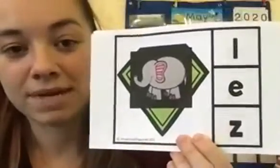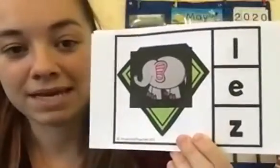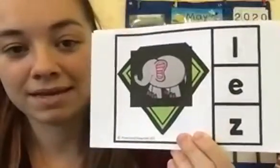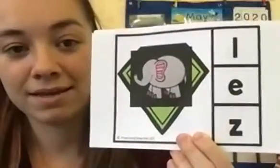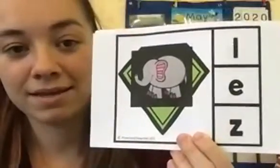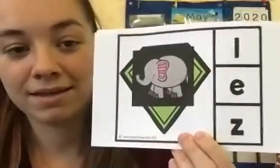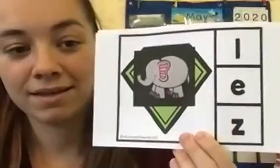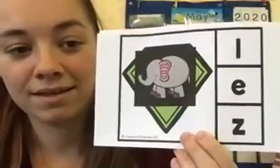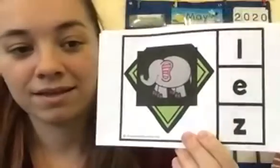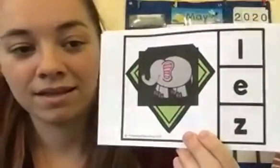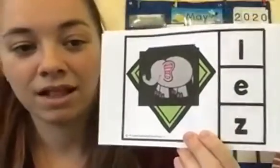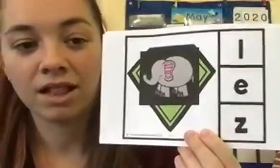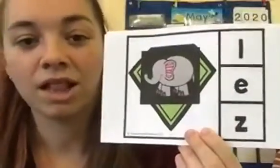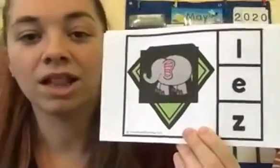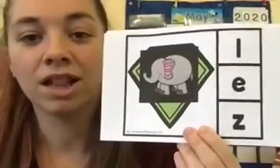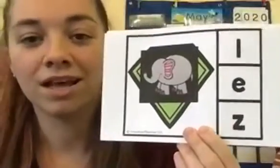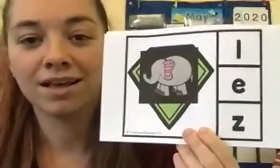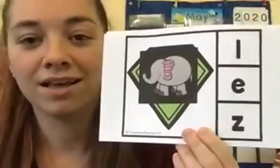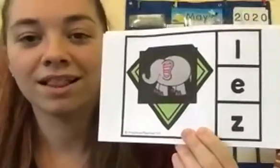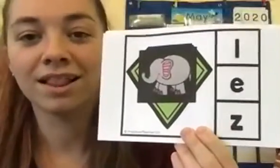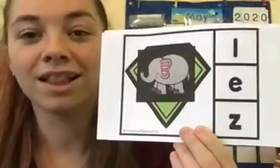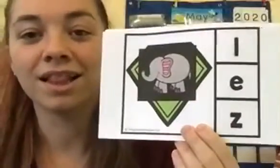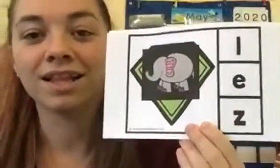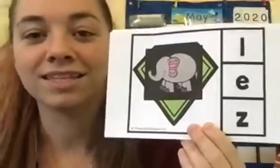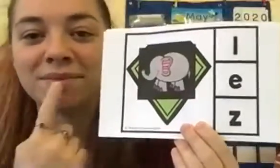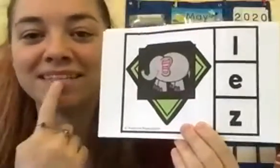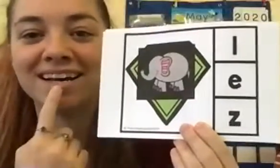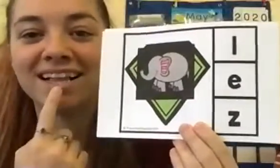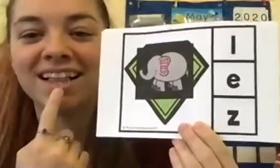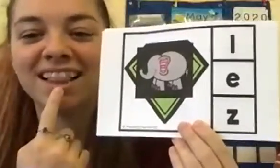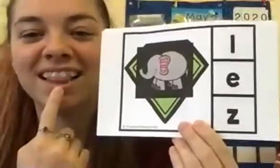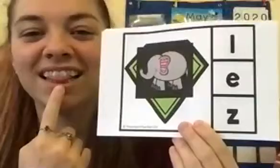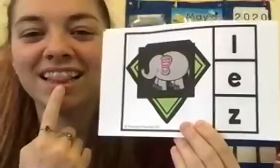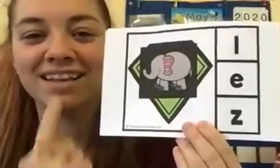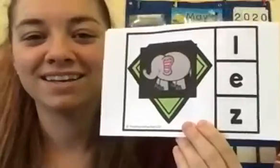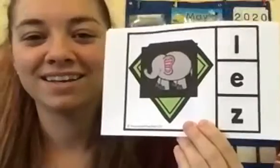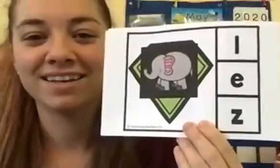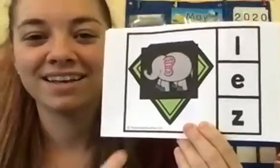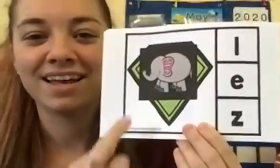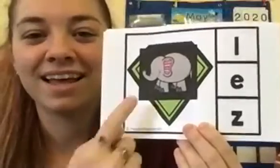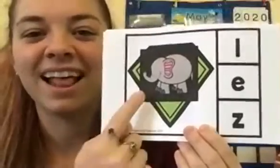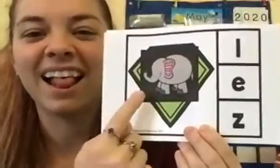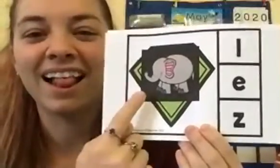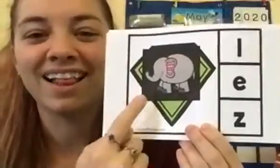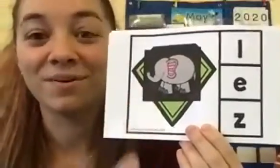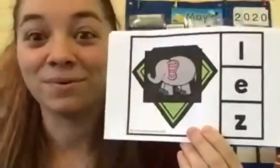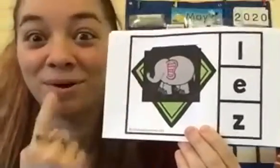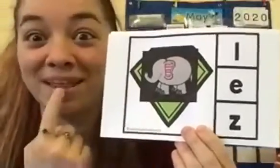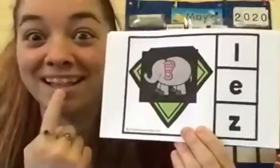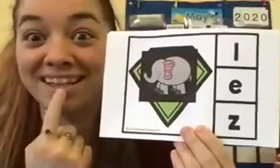make? Oh, oh, you see my tongue? Oh, L. Ooh, that looks